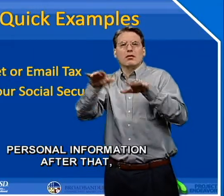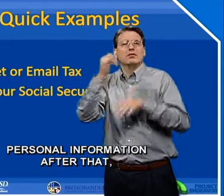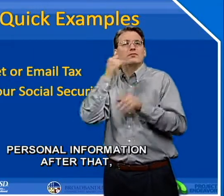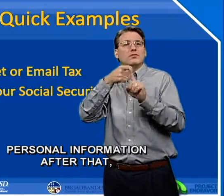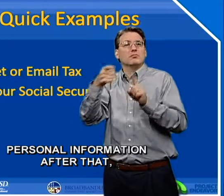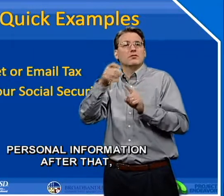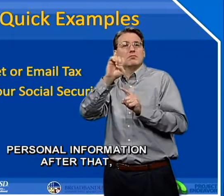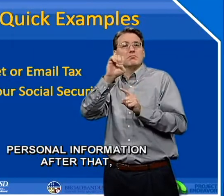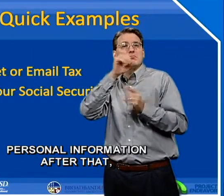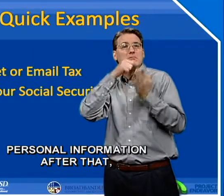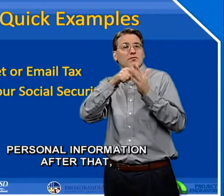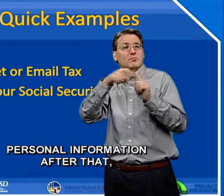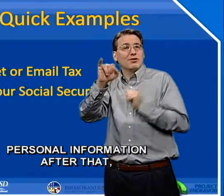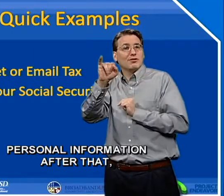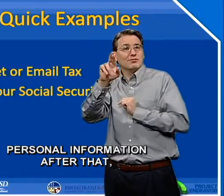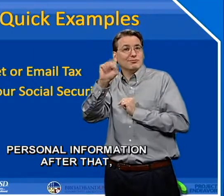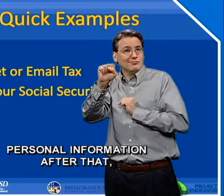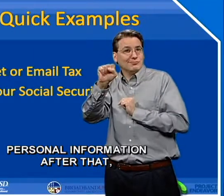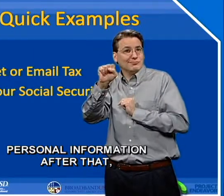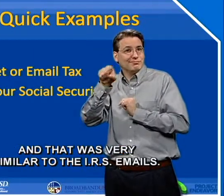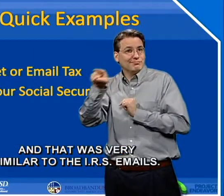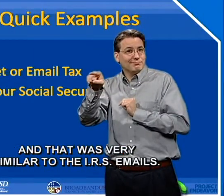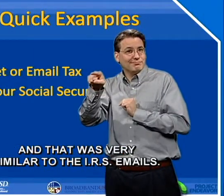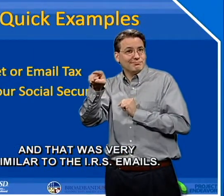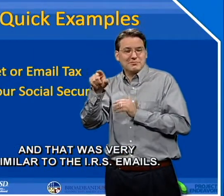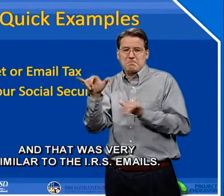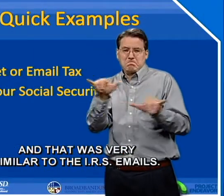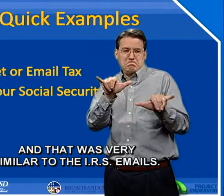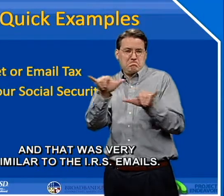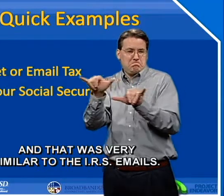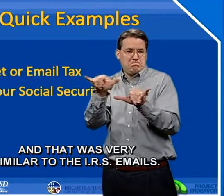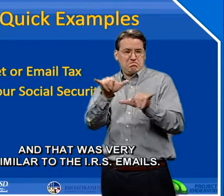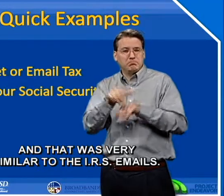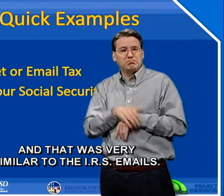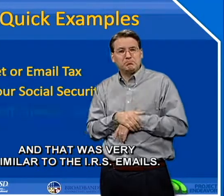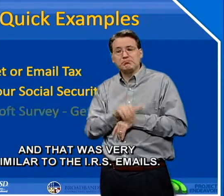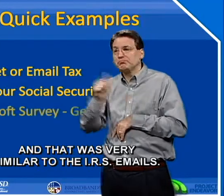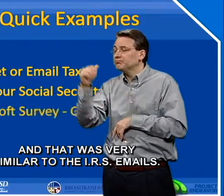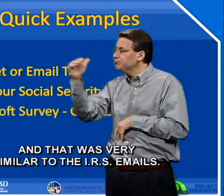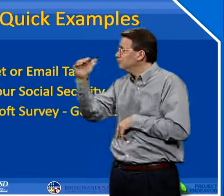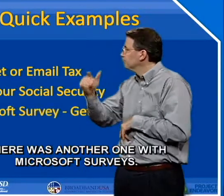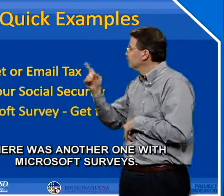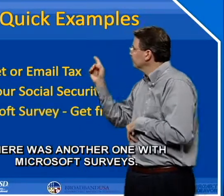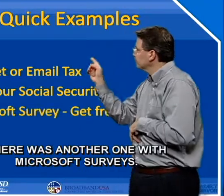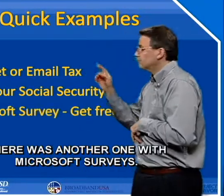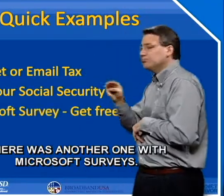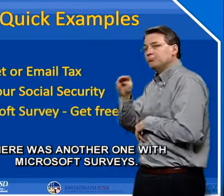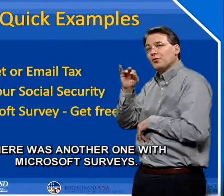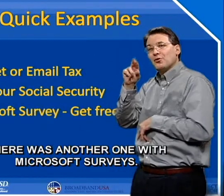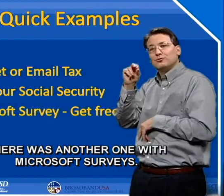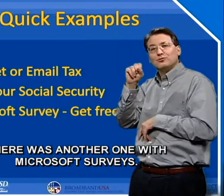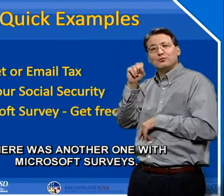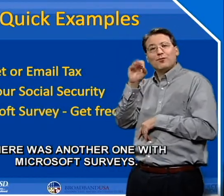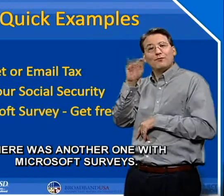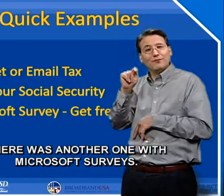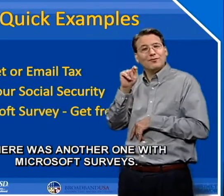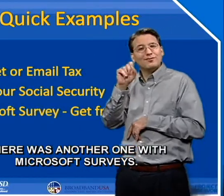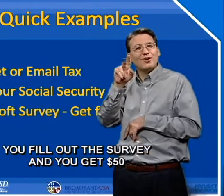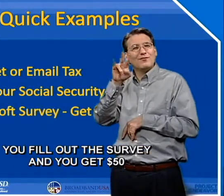more personal information after that. And that was very similar to the IRS emails. There was another one with Microsoft surveys.